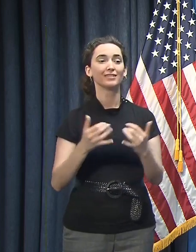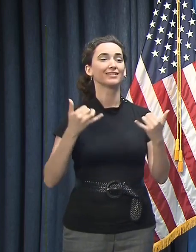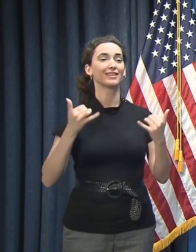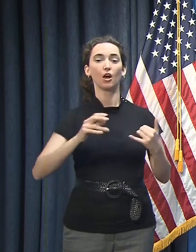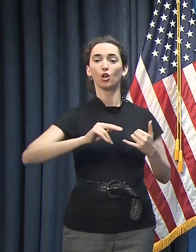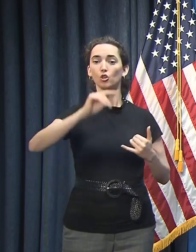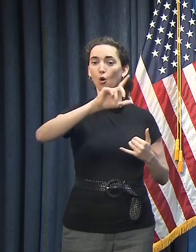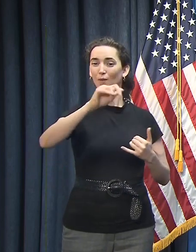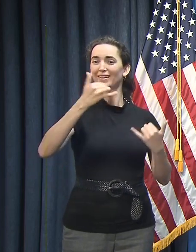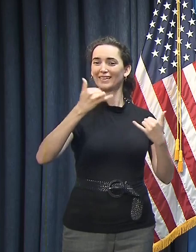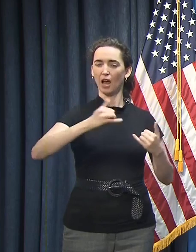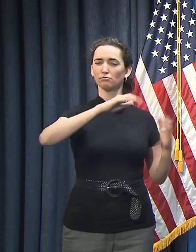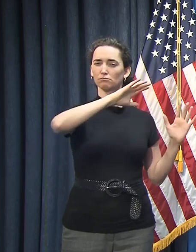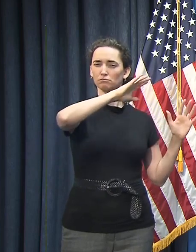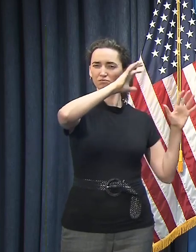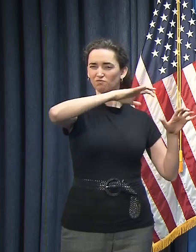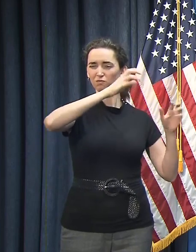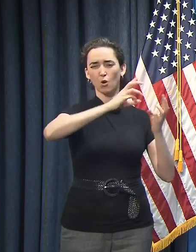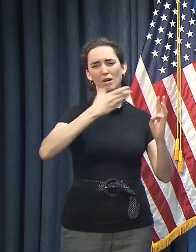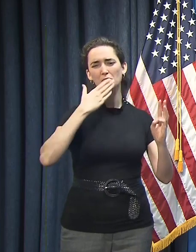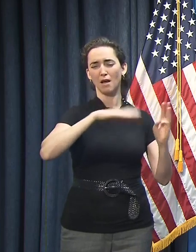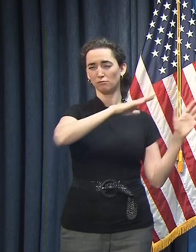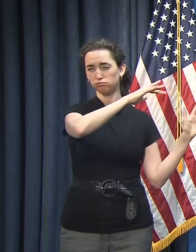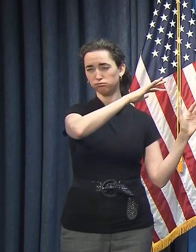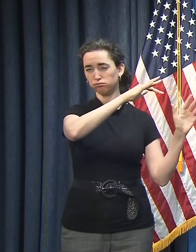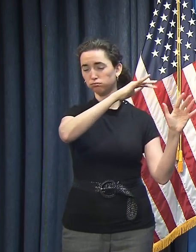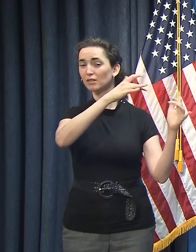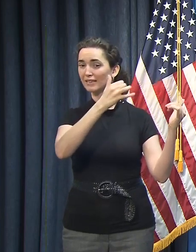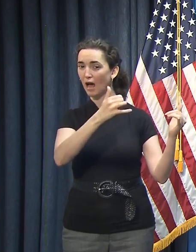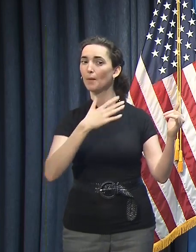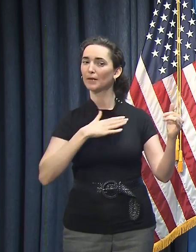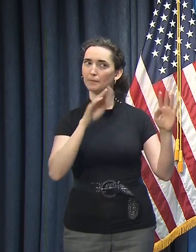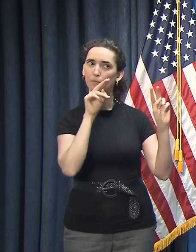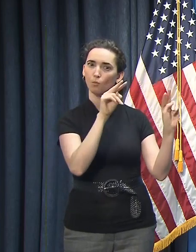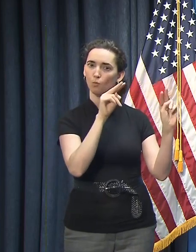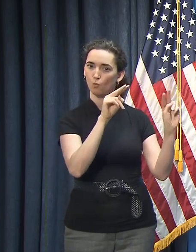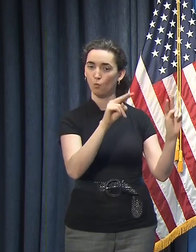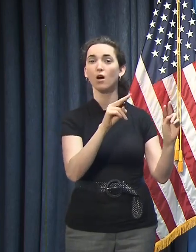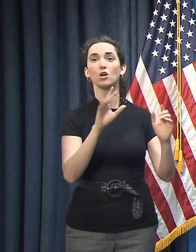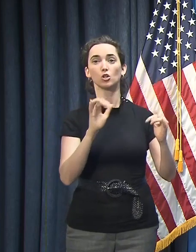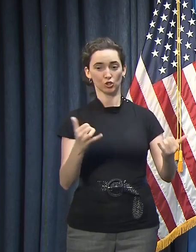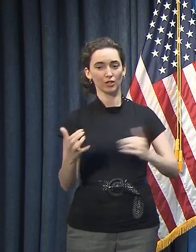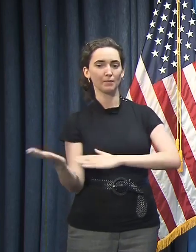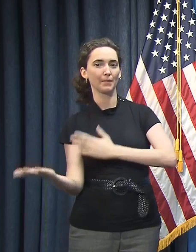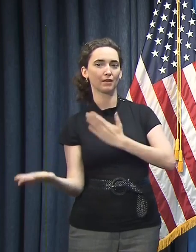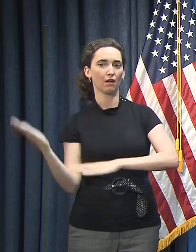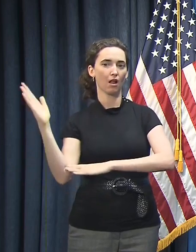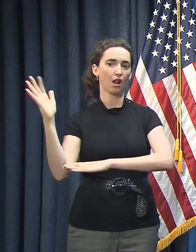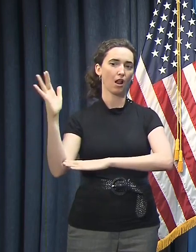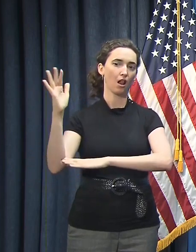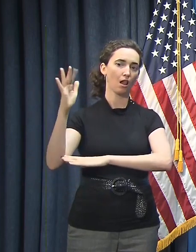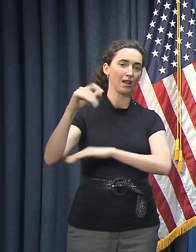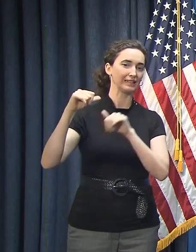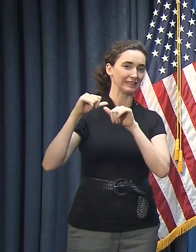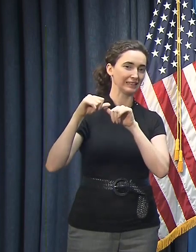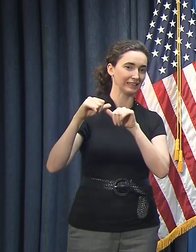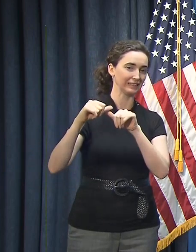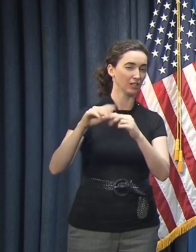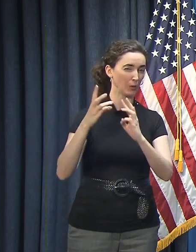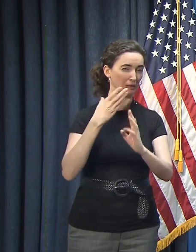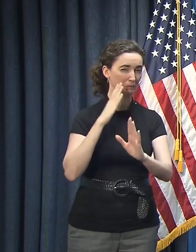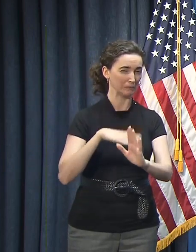North Louisiana right now that we want everyone to pay attention to. That could continue through the day. So please...